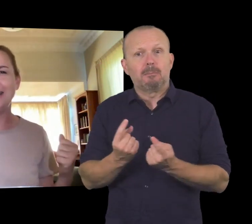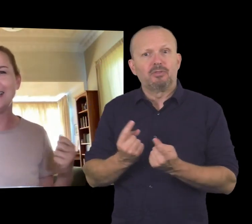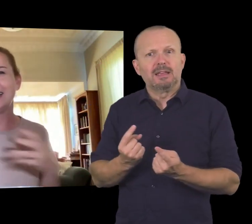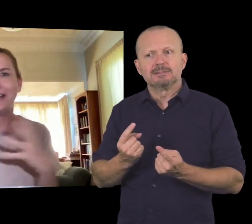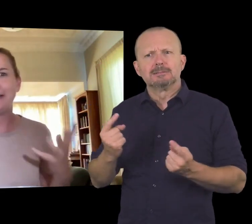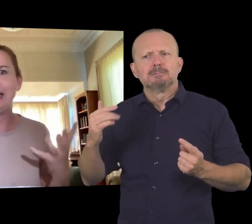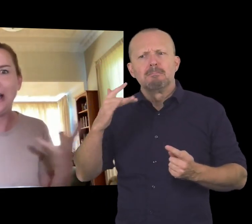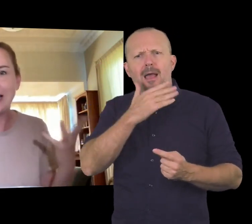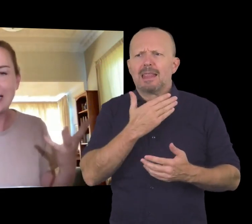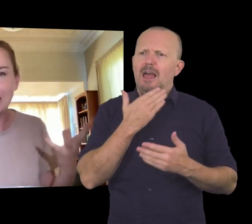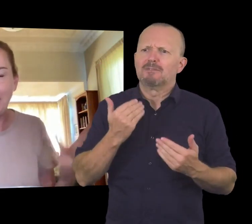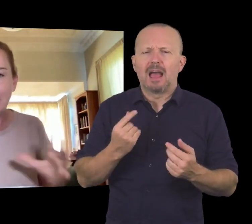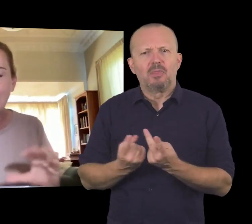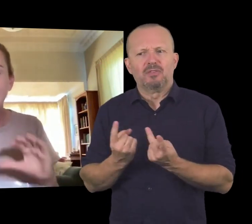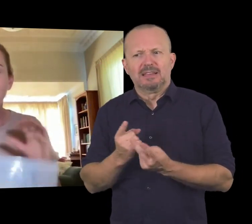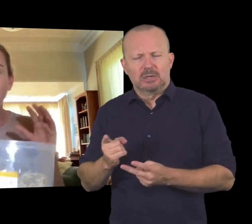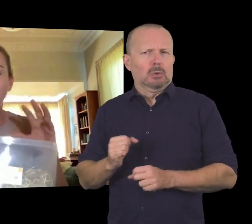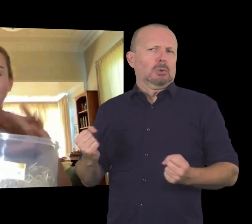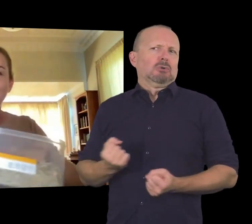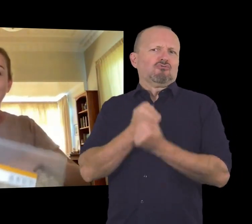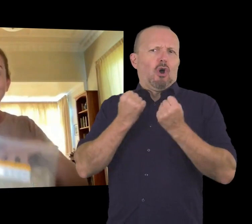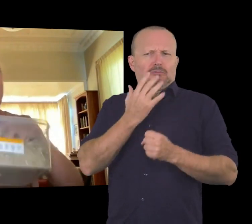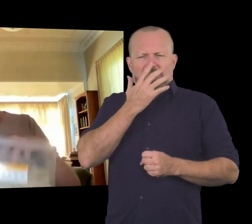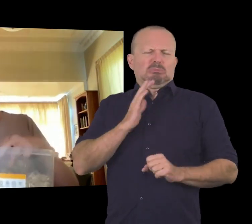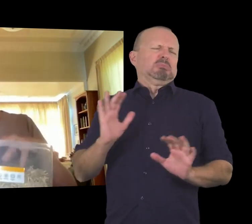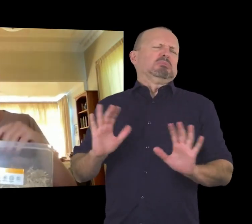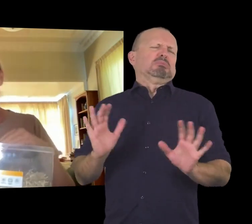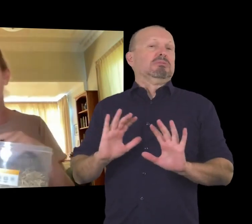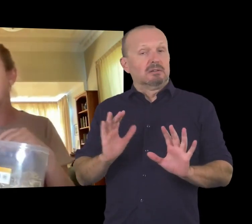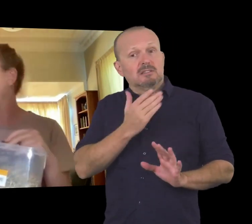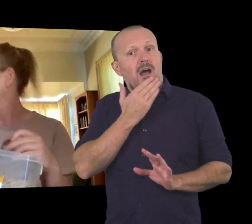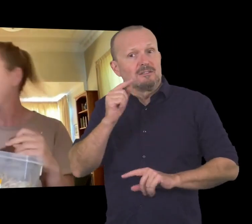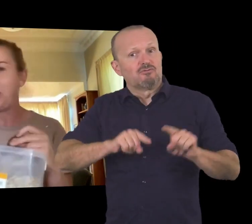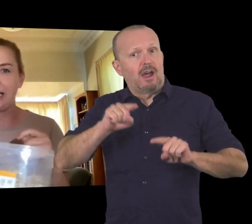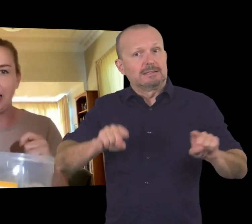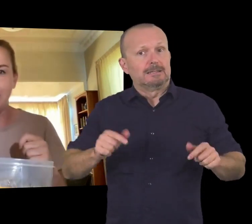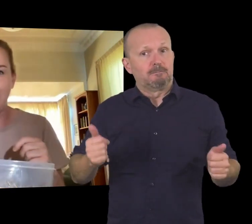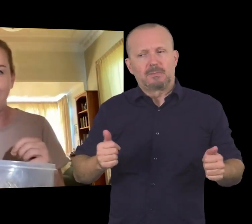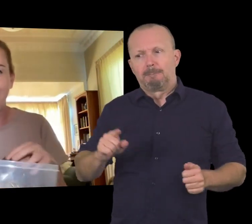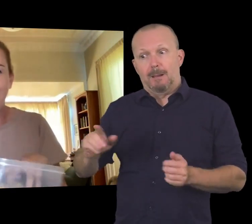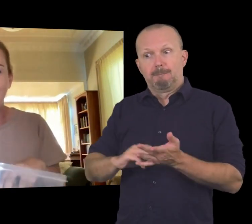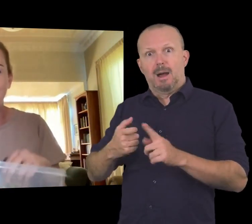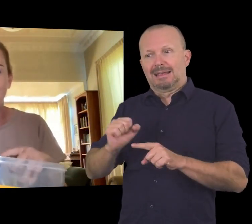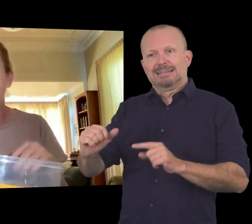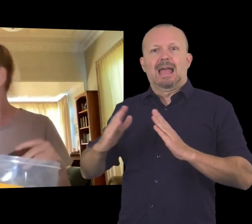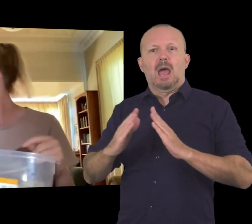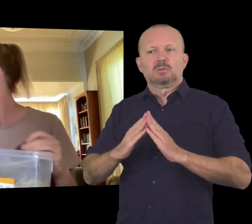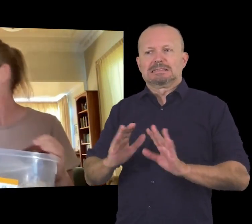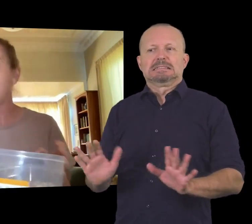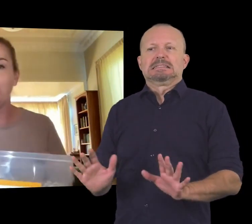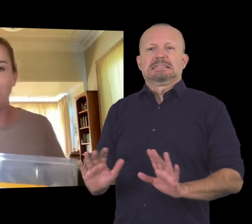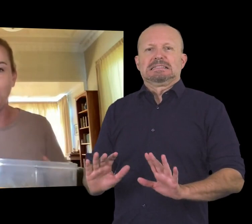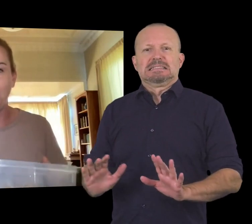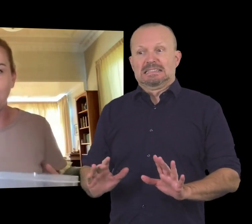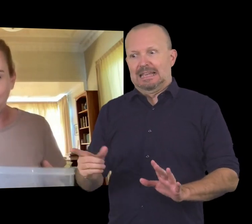that aren't necessarily really nicely smelling. So, but today, just so I didn't stink out Mike's house here, and he's got a